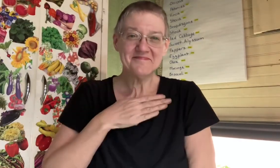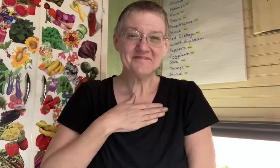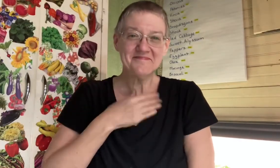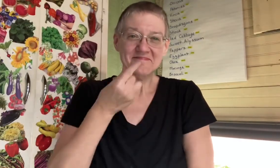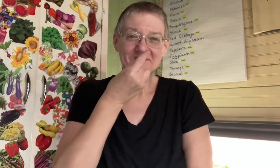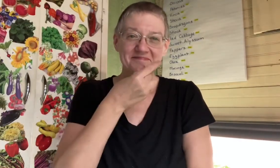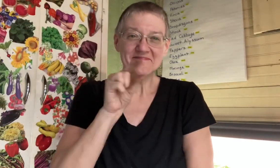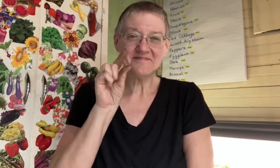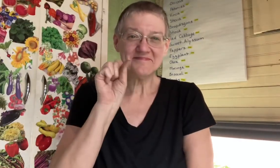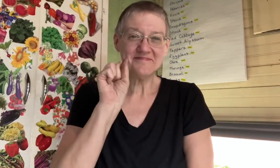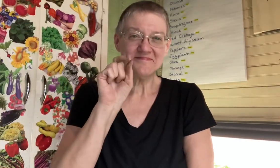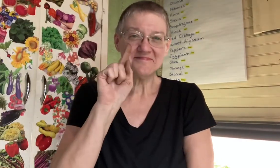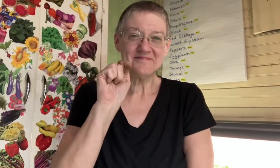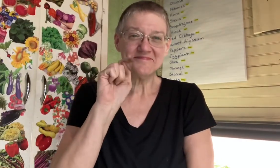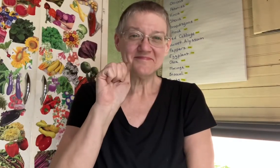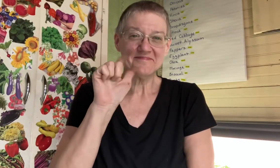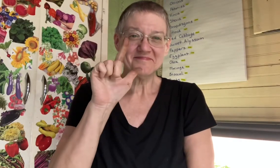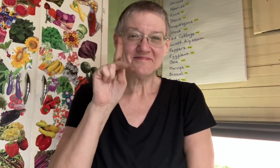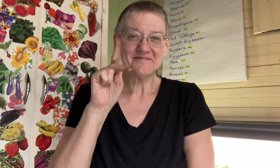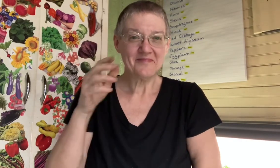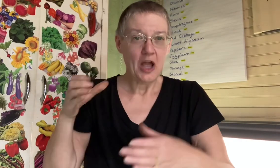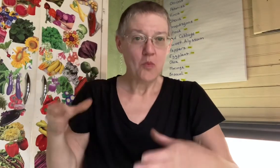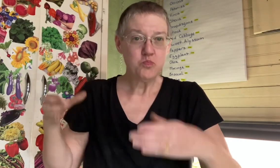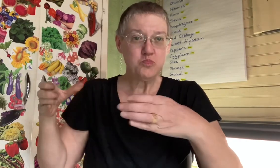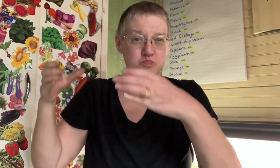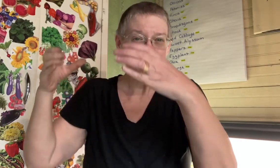These are going to be beautiful in the green stalk planters.